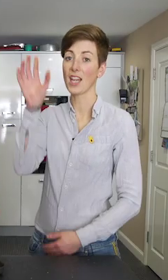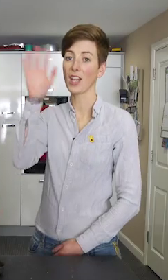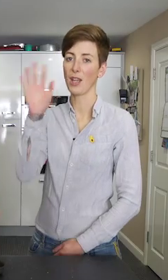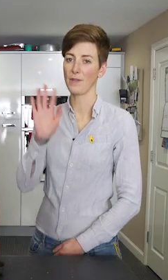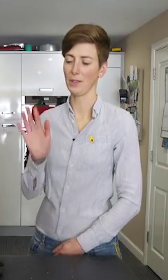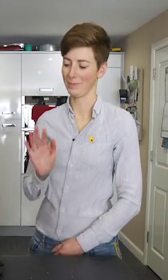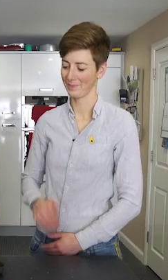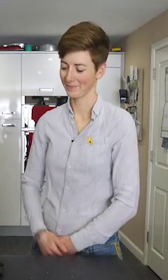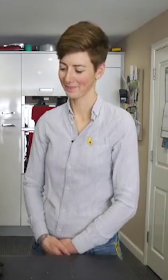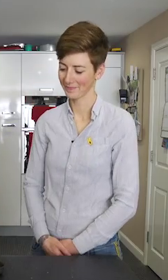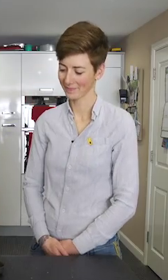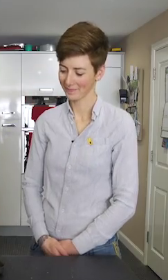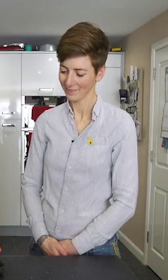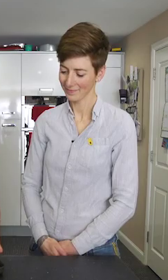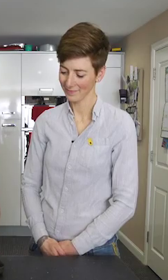Really colourful.